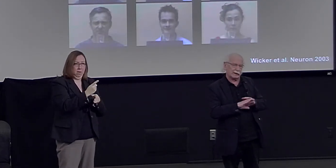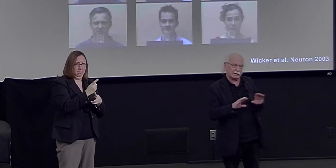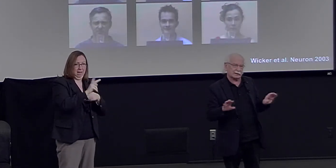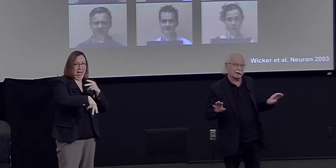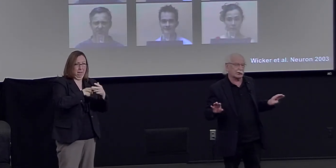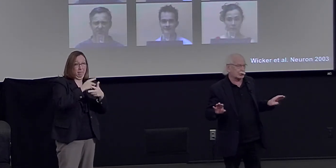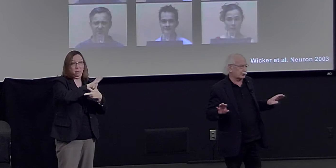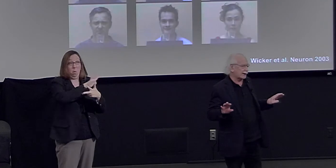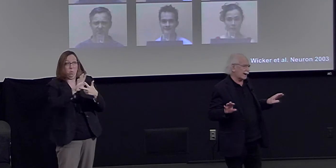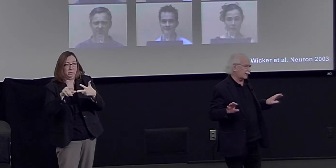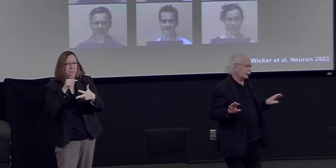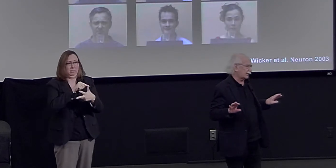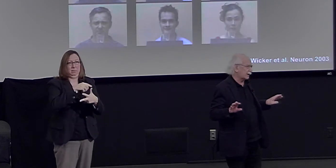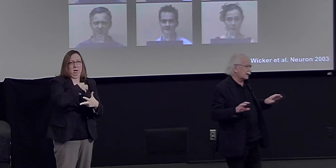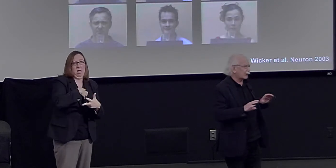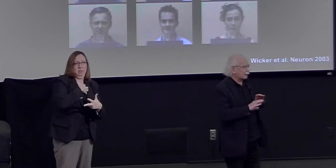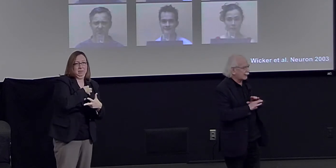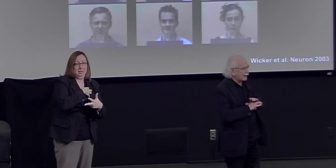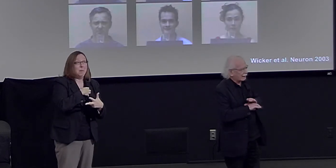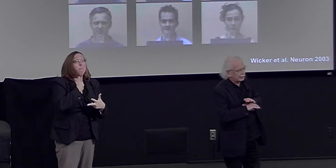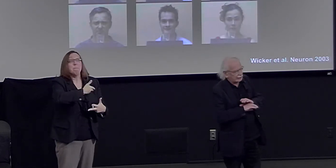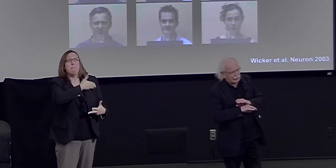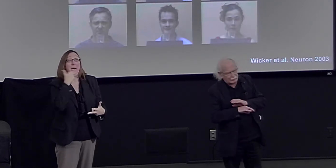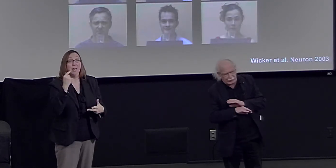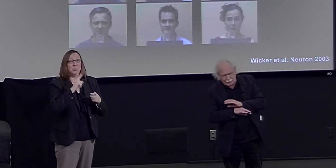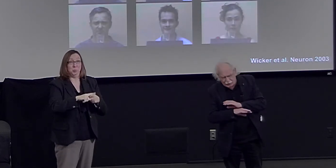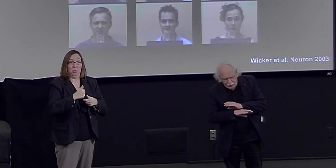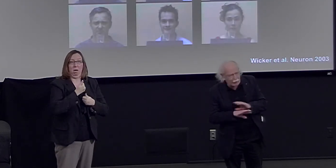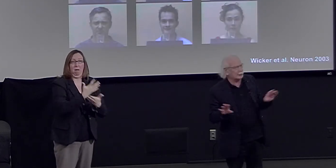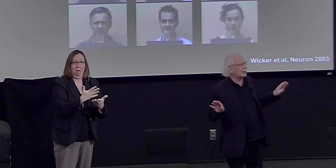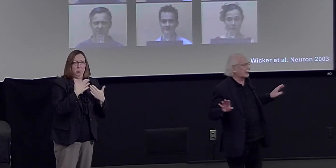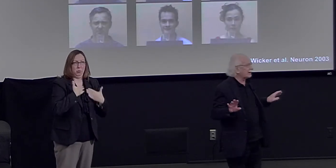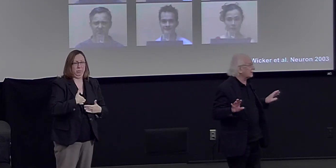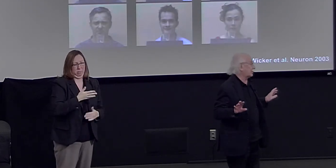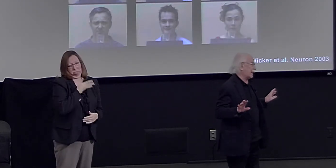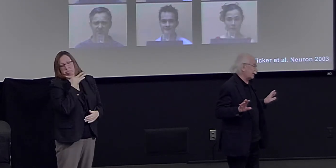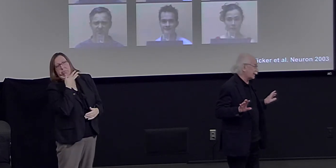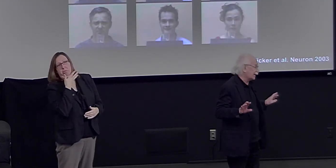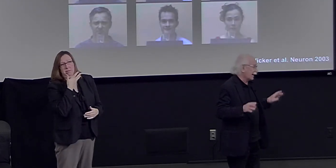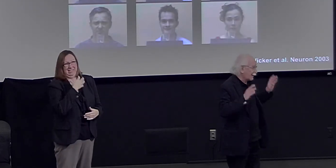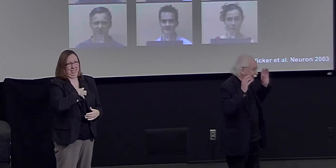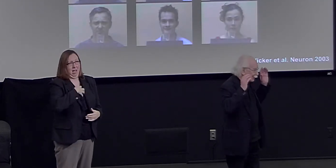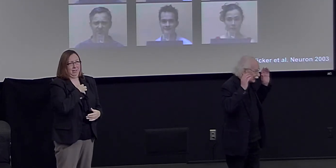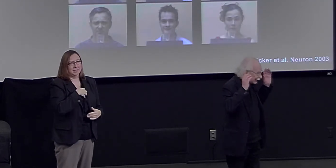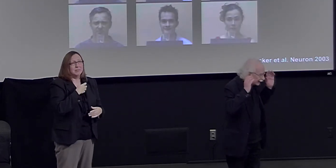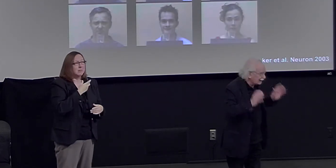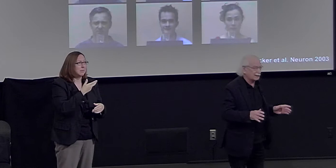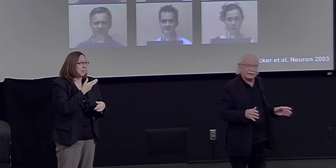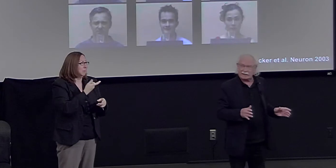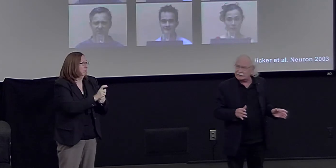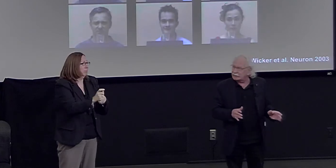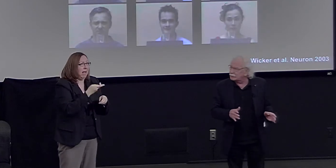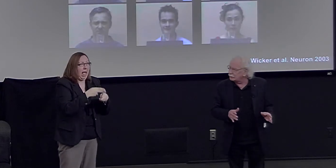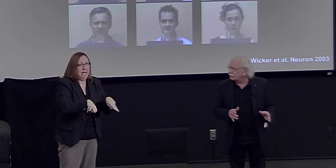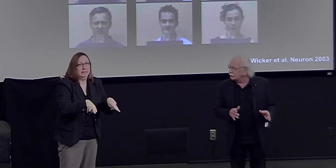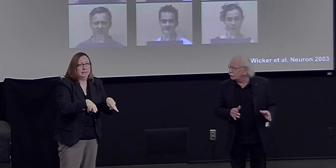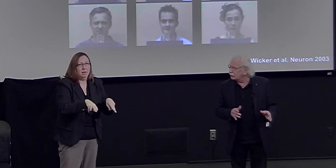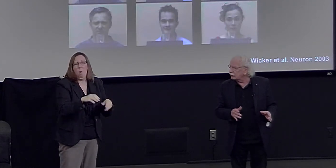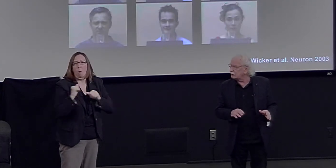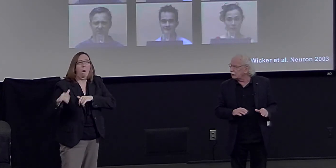of all are rotten eggs. Rotten eggs is something which nobody said is pleasant. Everybody says it's disgusting.